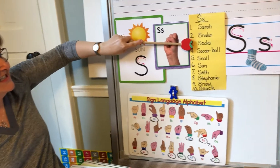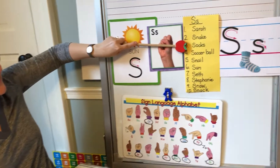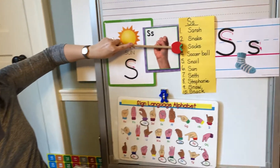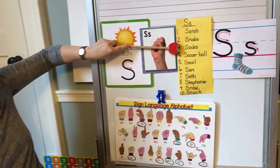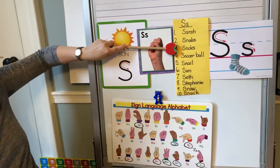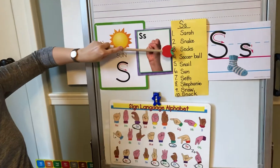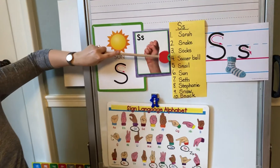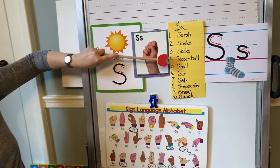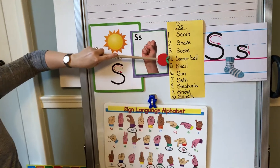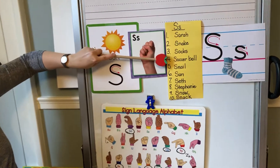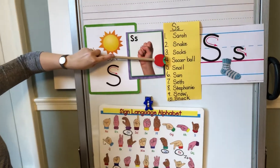socks,